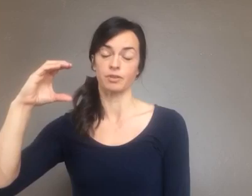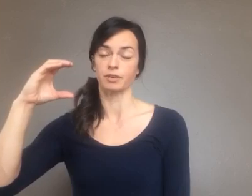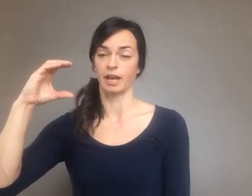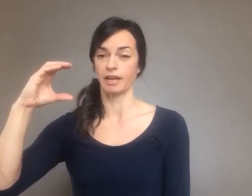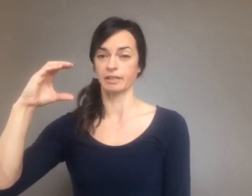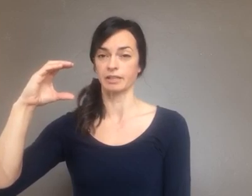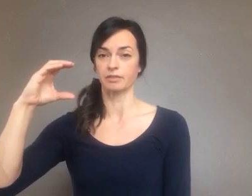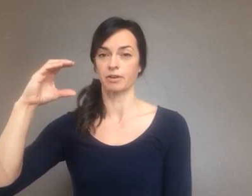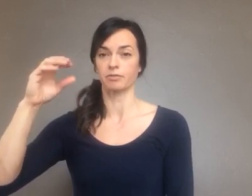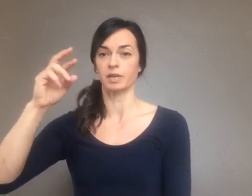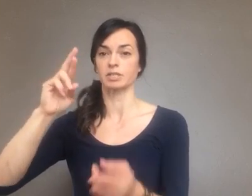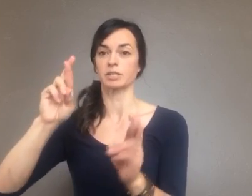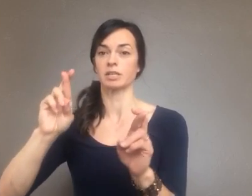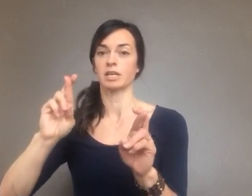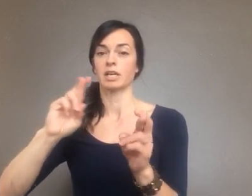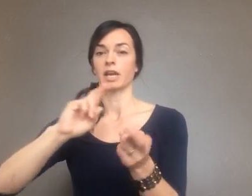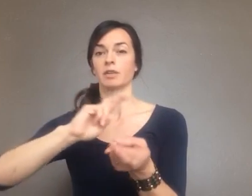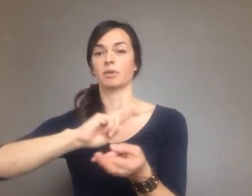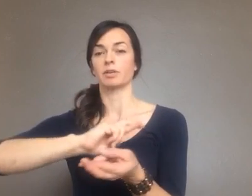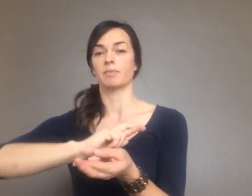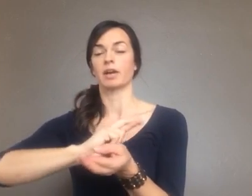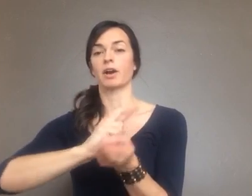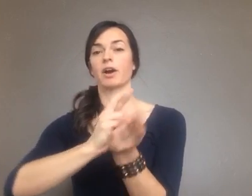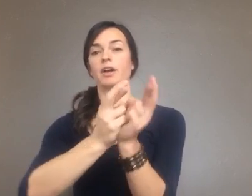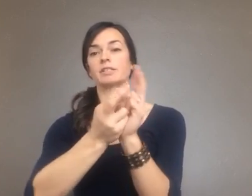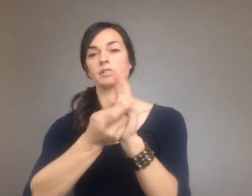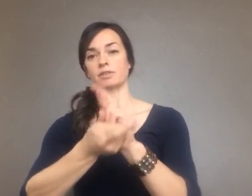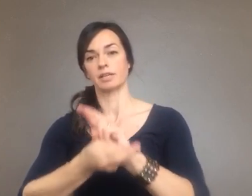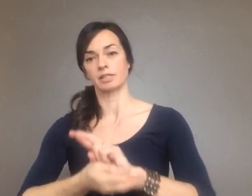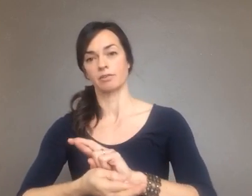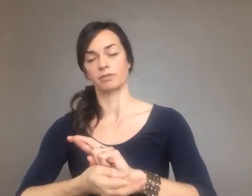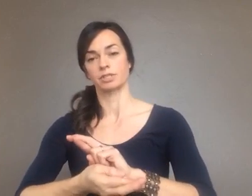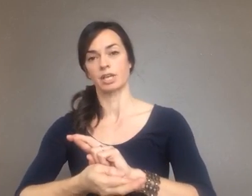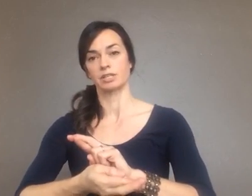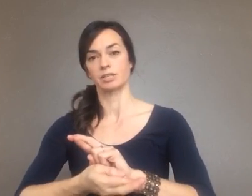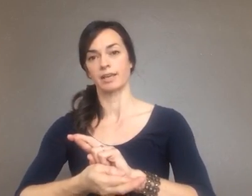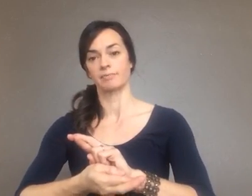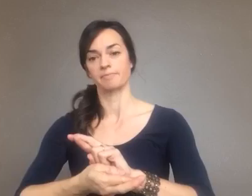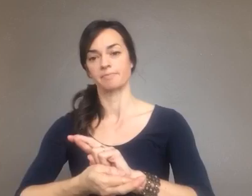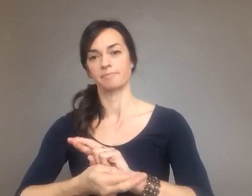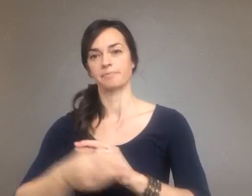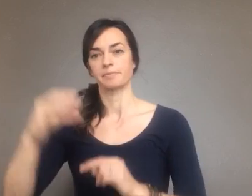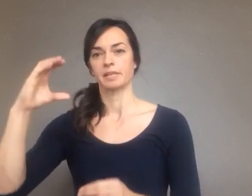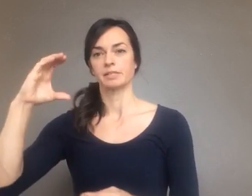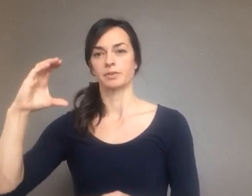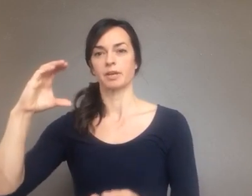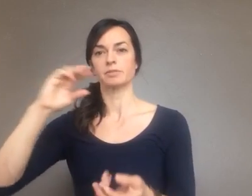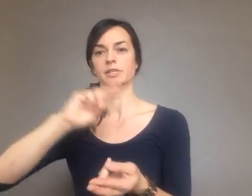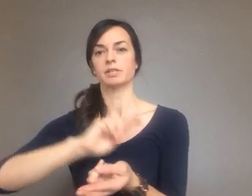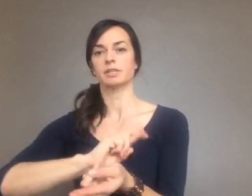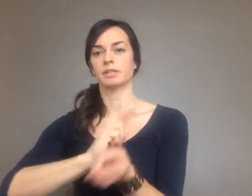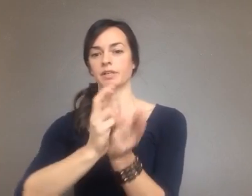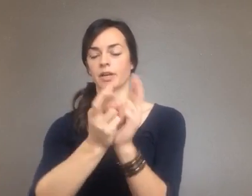for Catholic Reformation. And then we're going to make our R's and do that sign for change again. So Council of